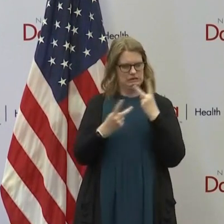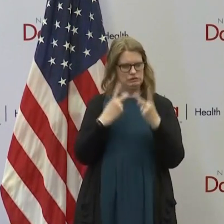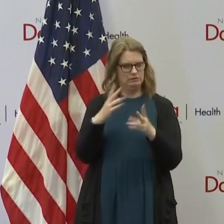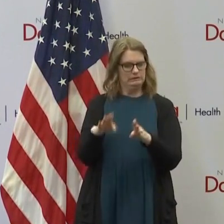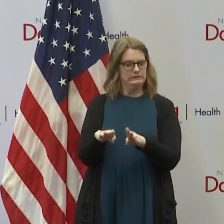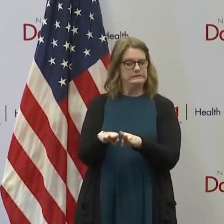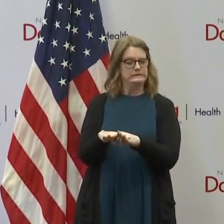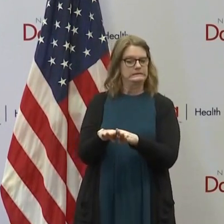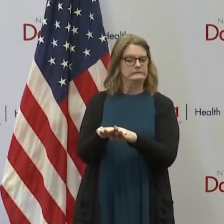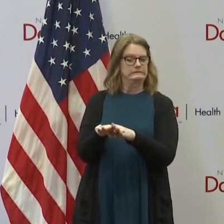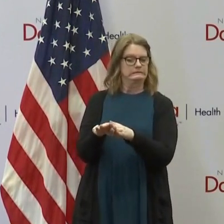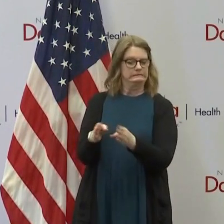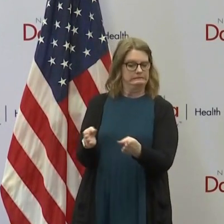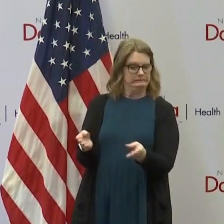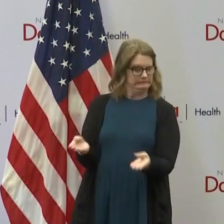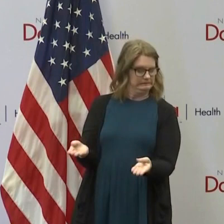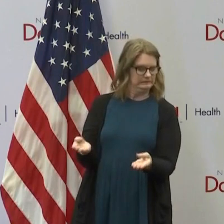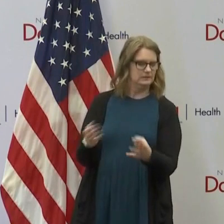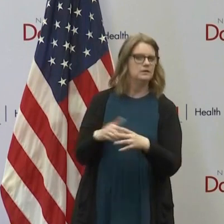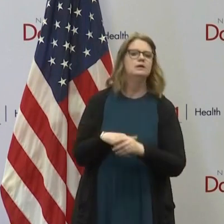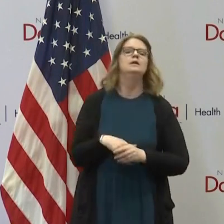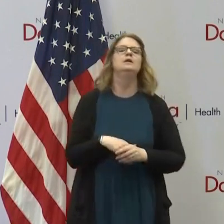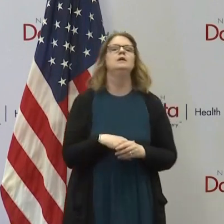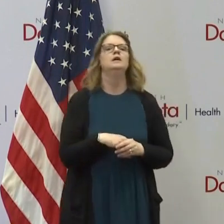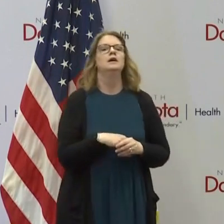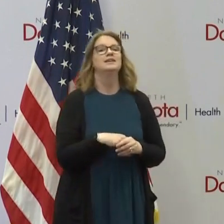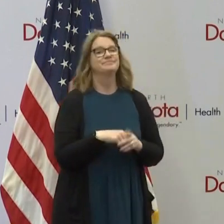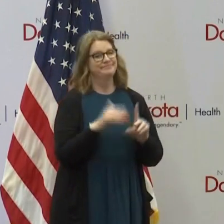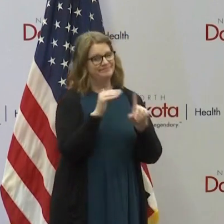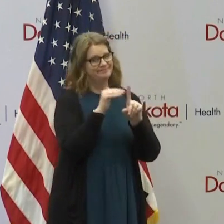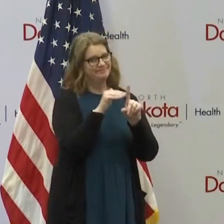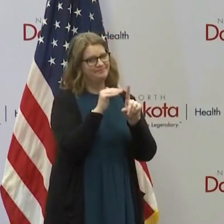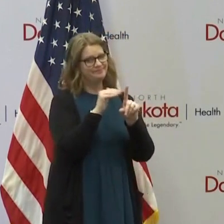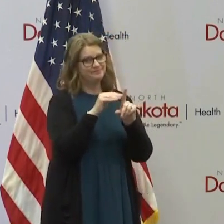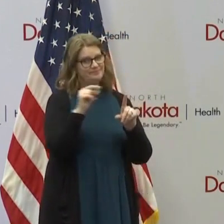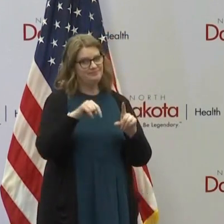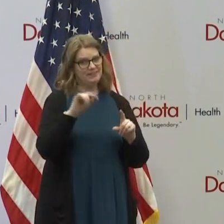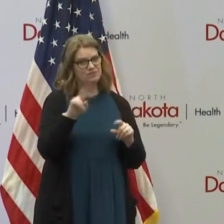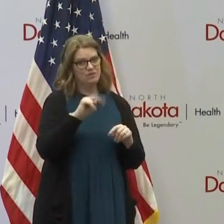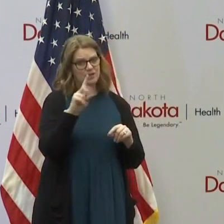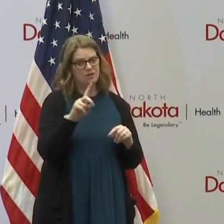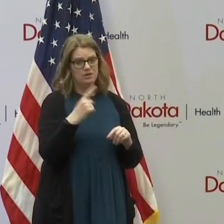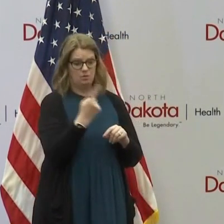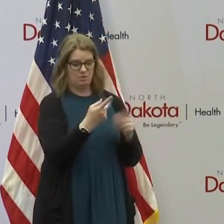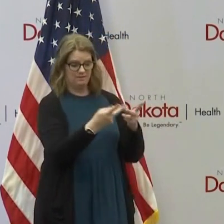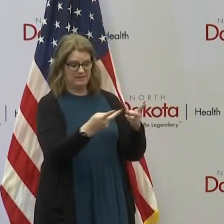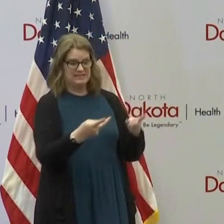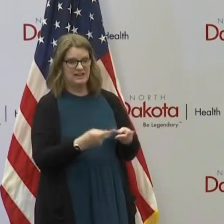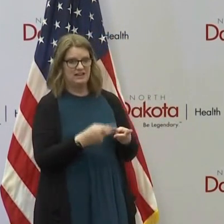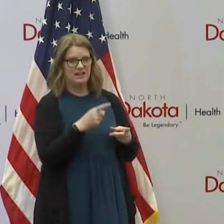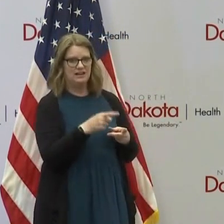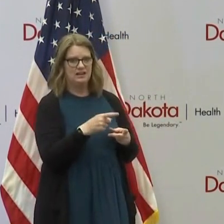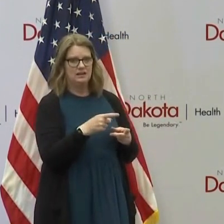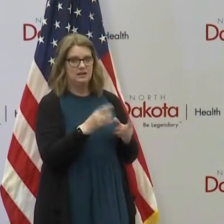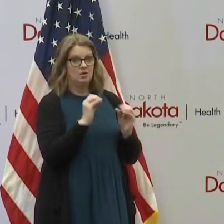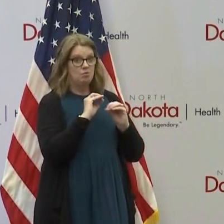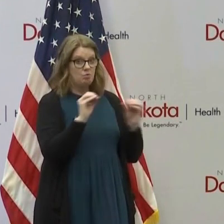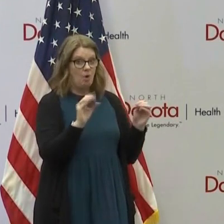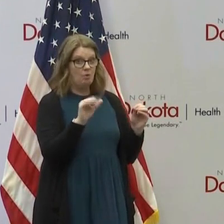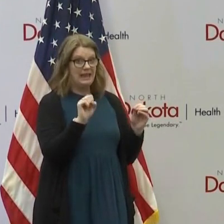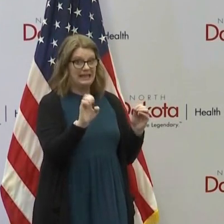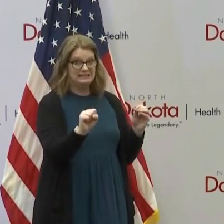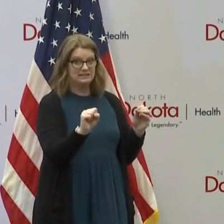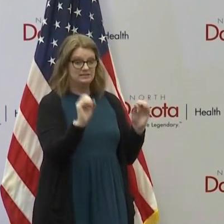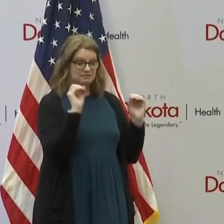would evolve. But we also are reminded, we had a case in North Dakota where we had a facility that had no